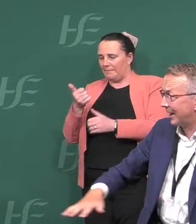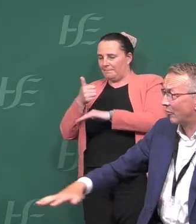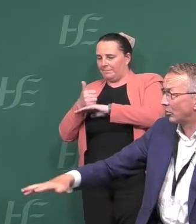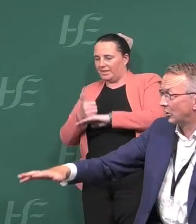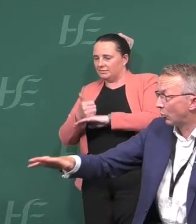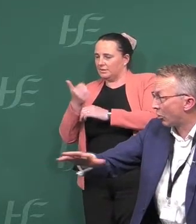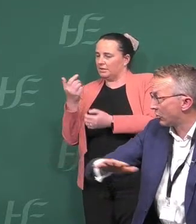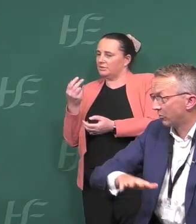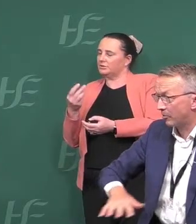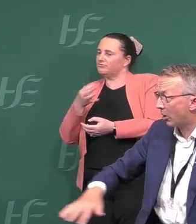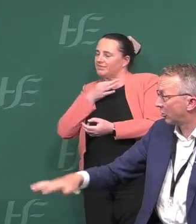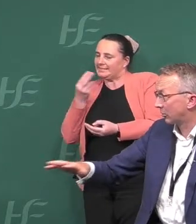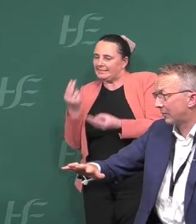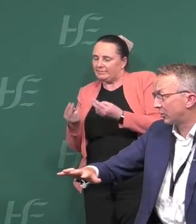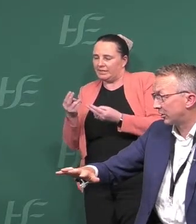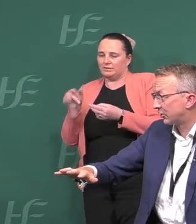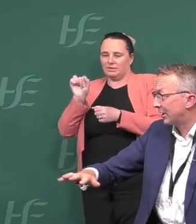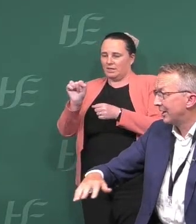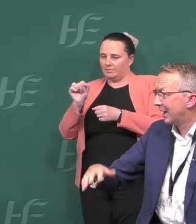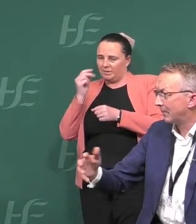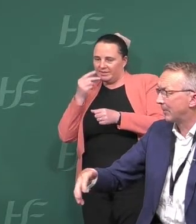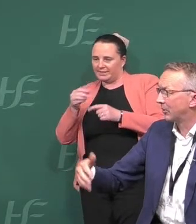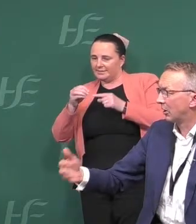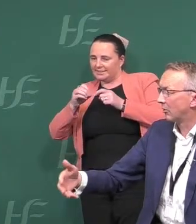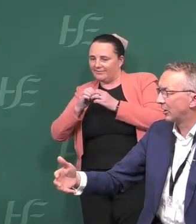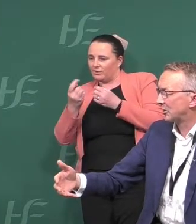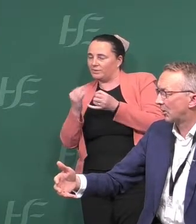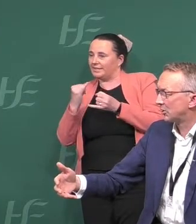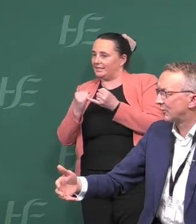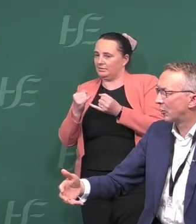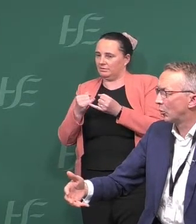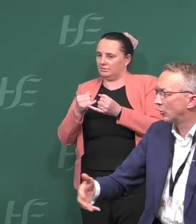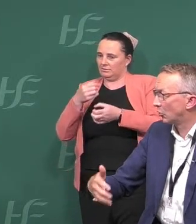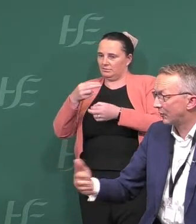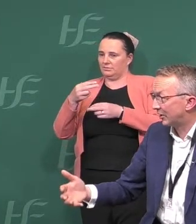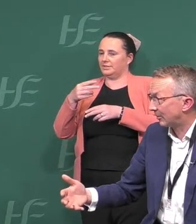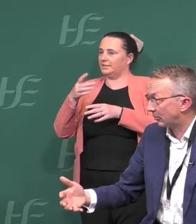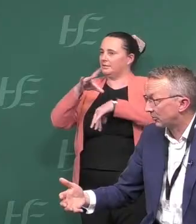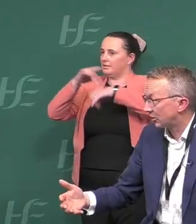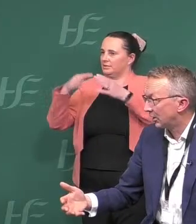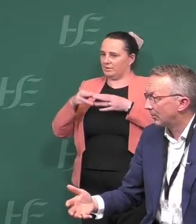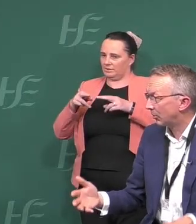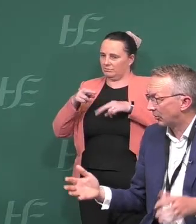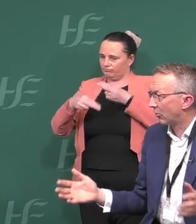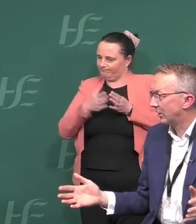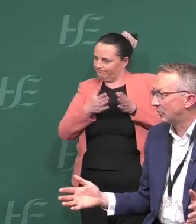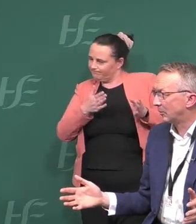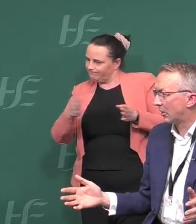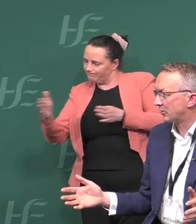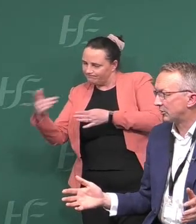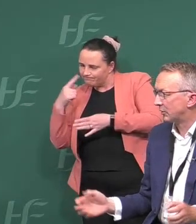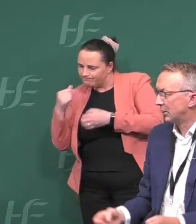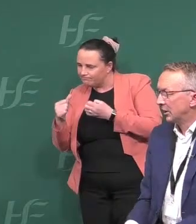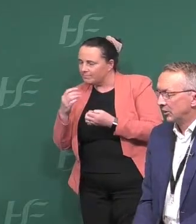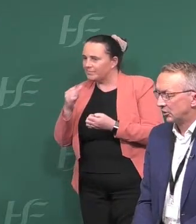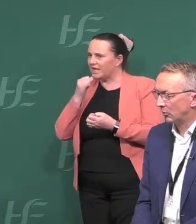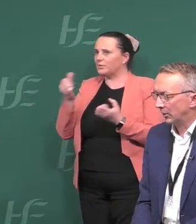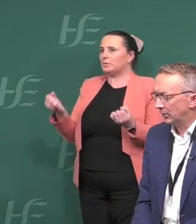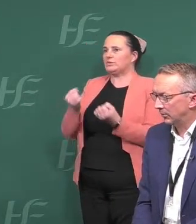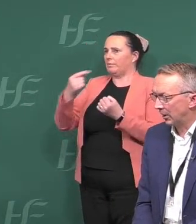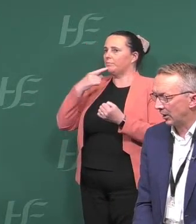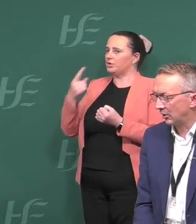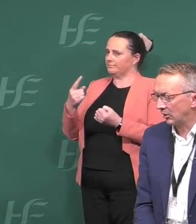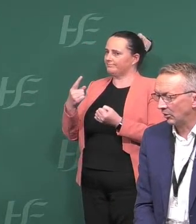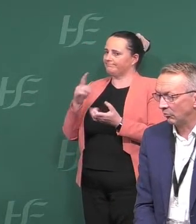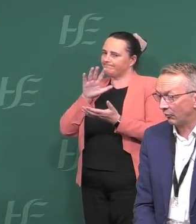they test everyone in the ward or the pod or whatever it is, and people are test positive who don't have any symptoms but are deemed to be positive.